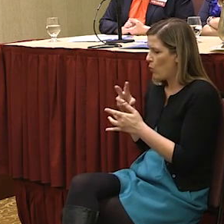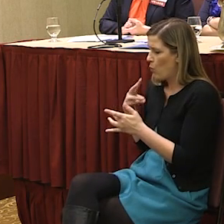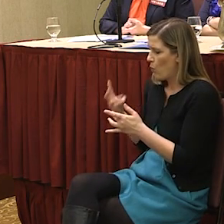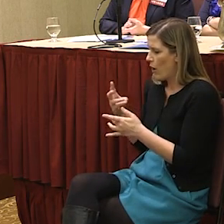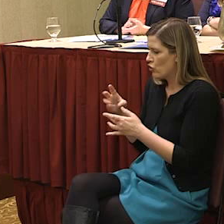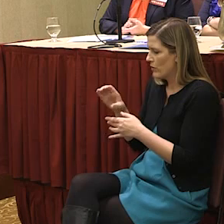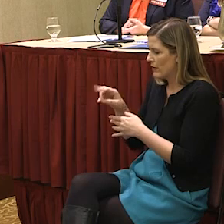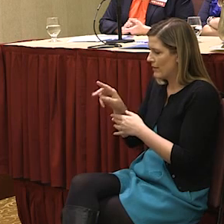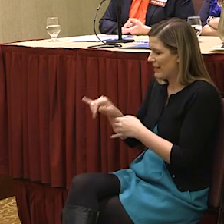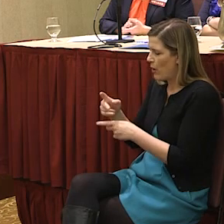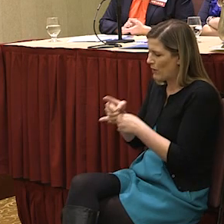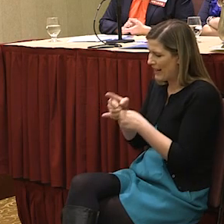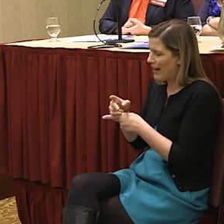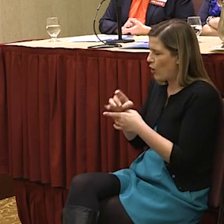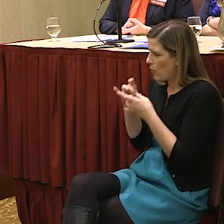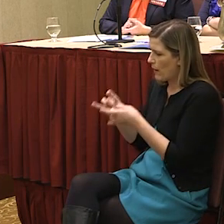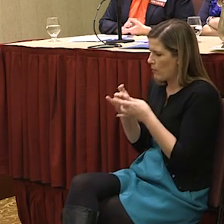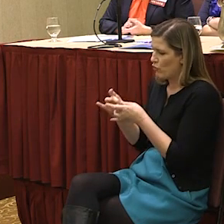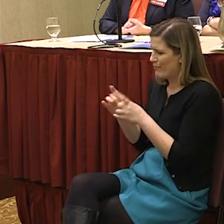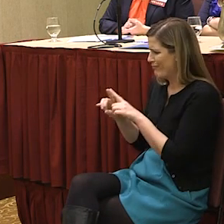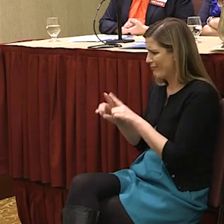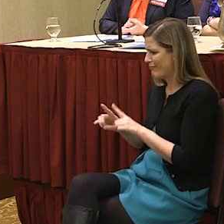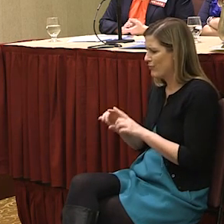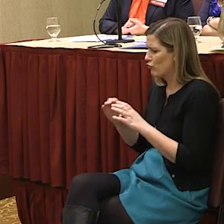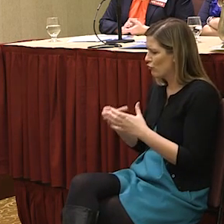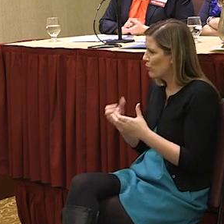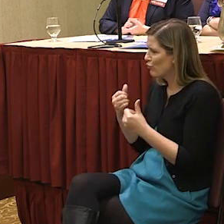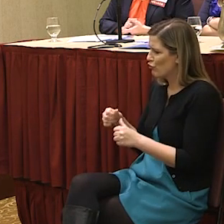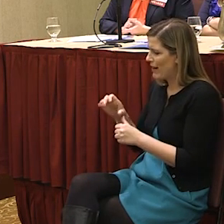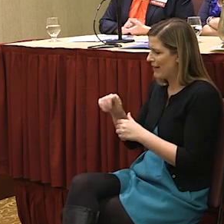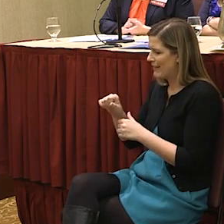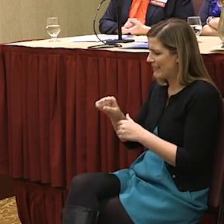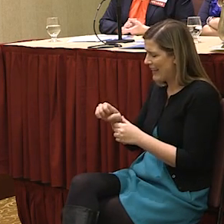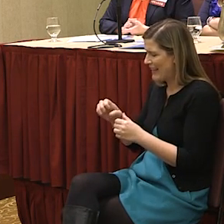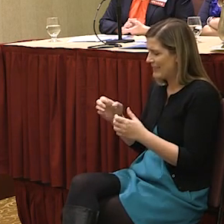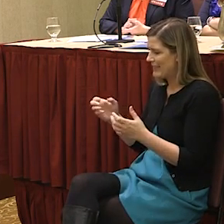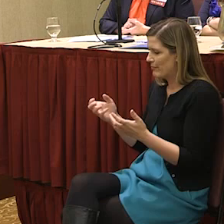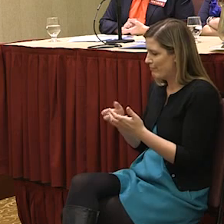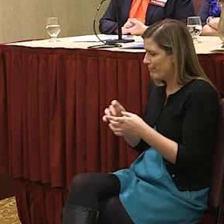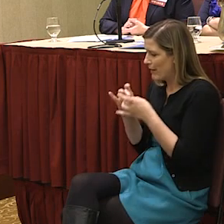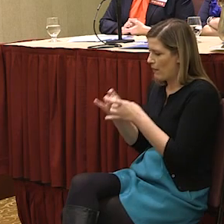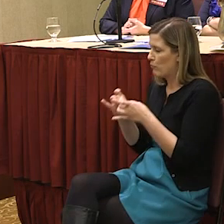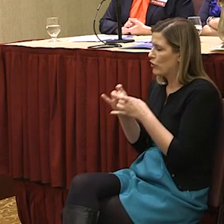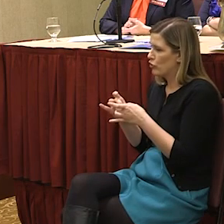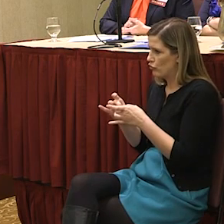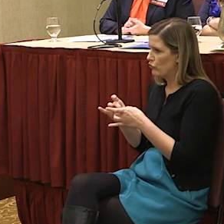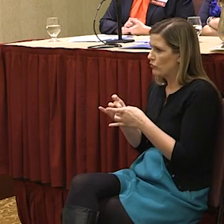Transitions Collaborative, and a host of other entities, trying to do case collaboration with South Shore Center, who has a health